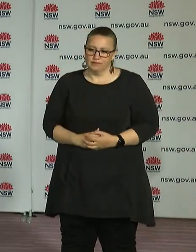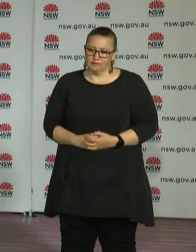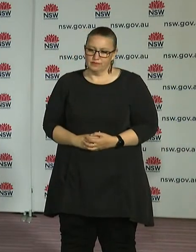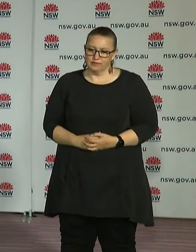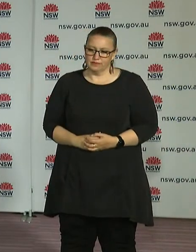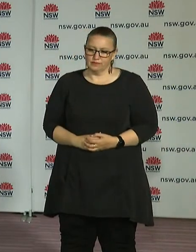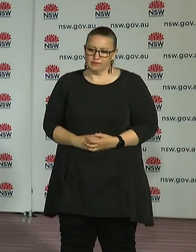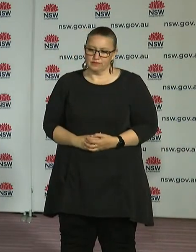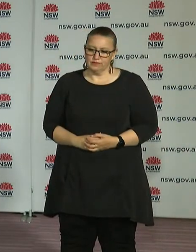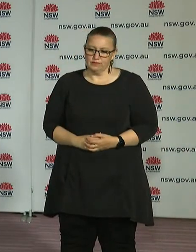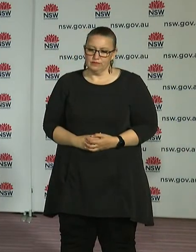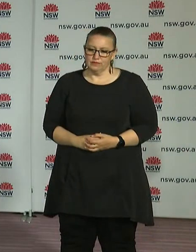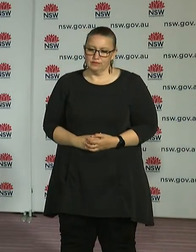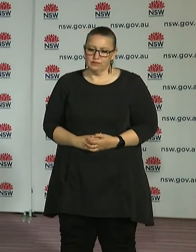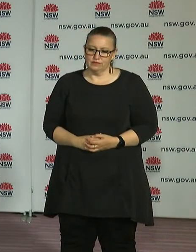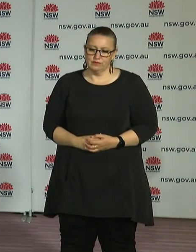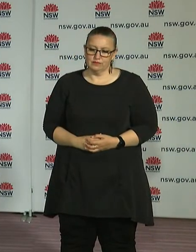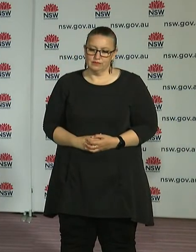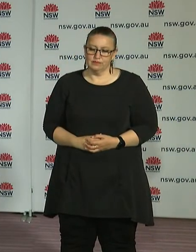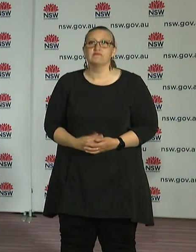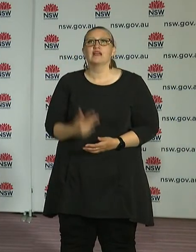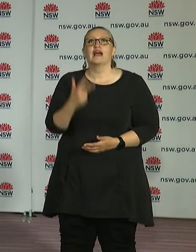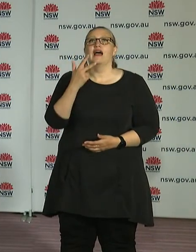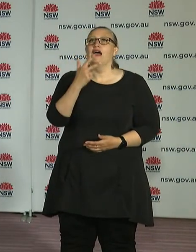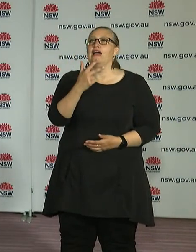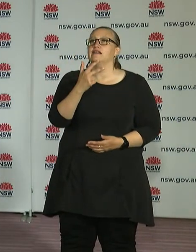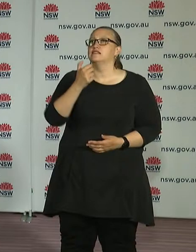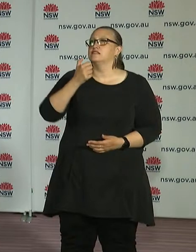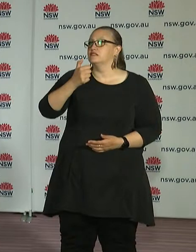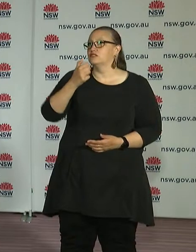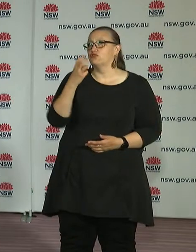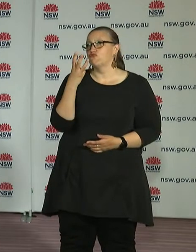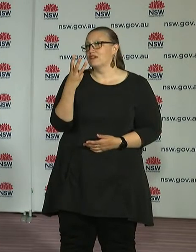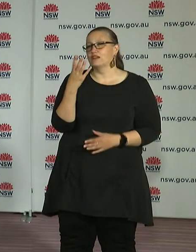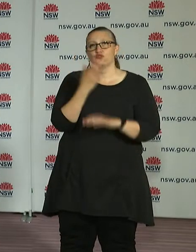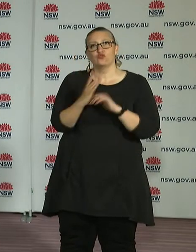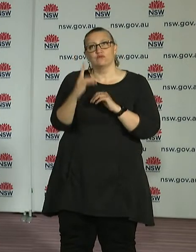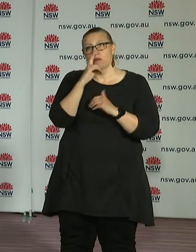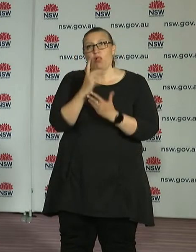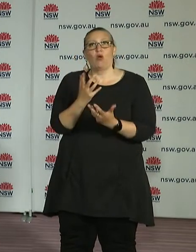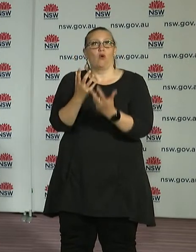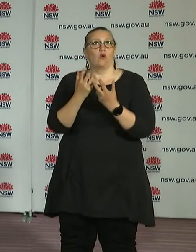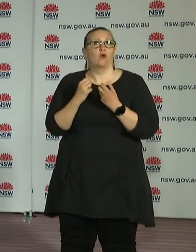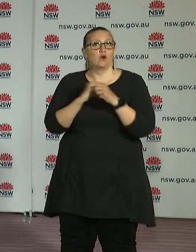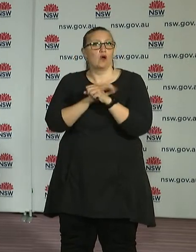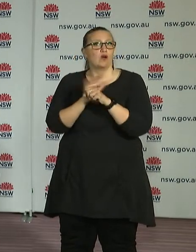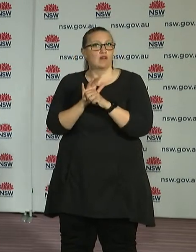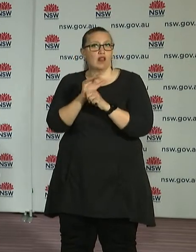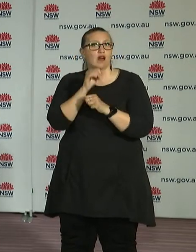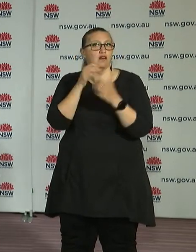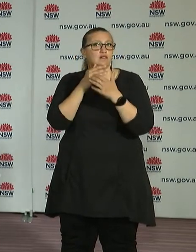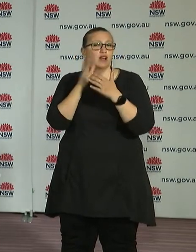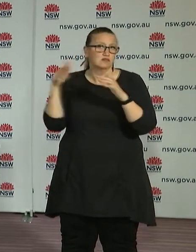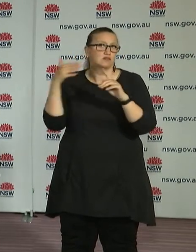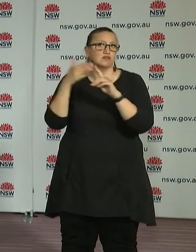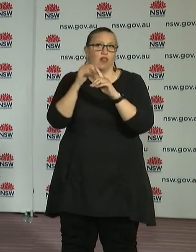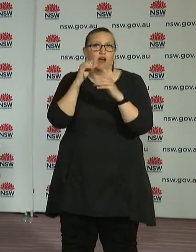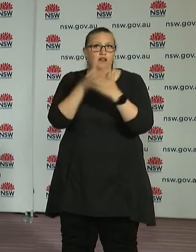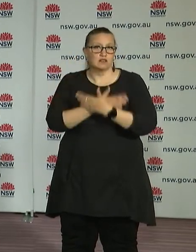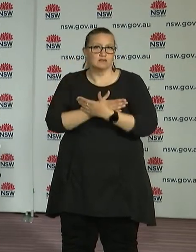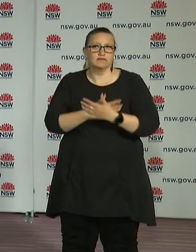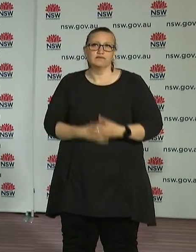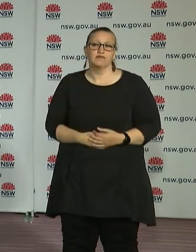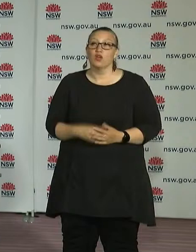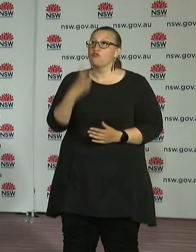There were 863 locally acquired cases of COVID reported in the 24 hours to 8 p.m. last night, 3 overseas